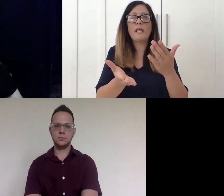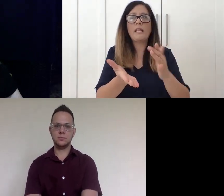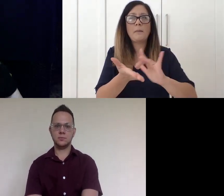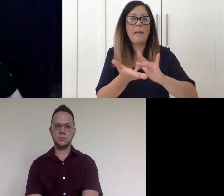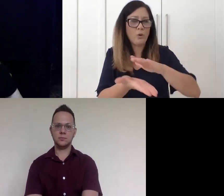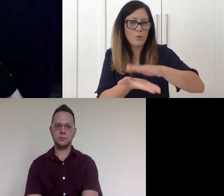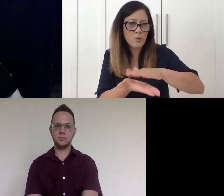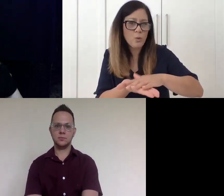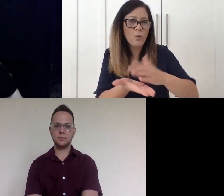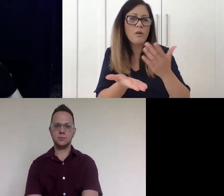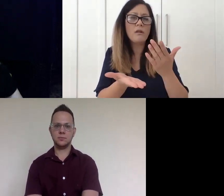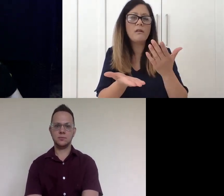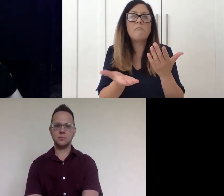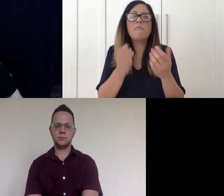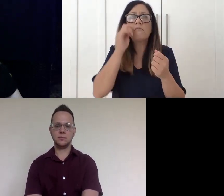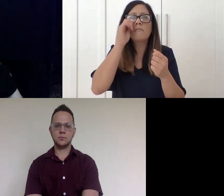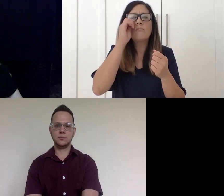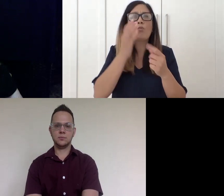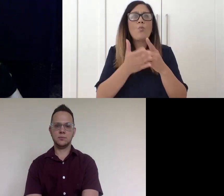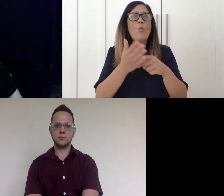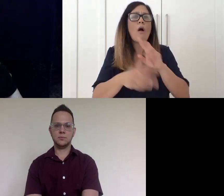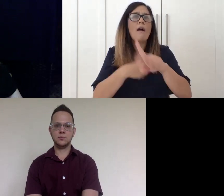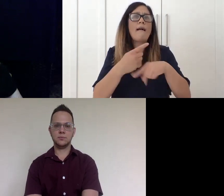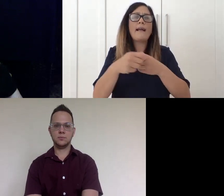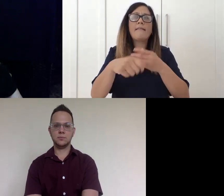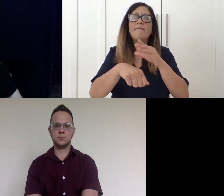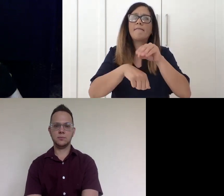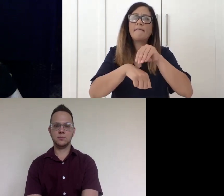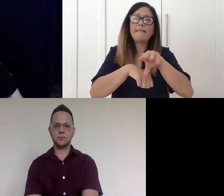Colleges and universities that have medical schools,